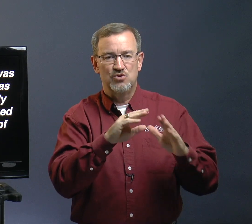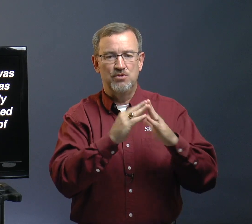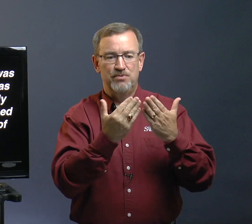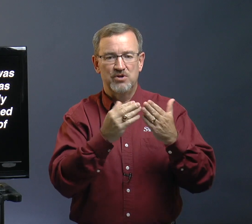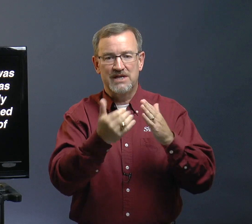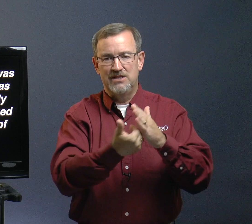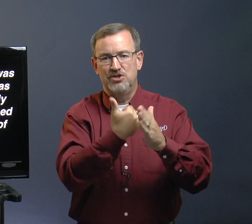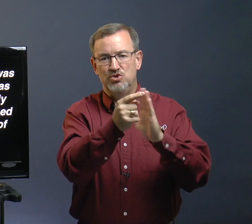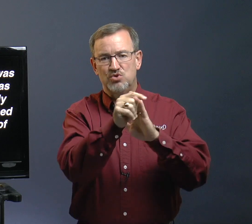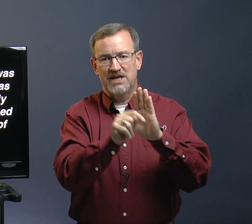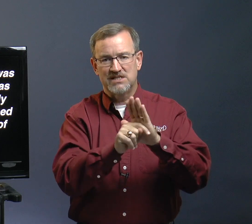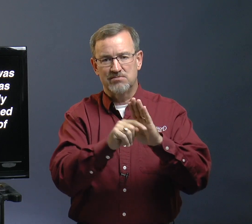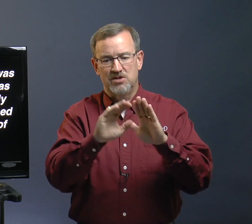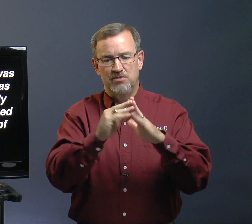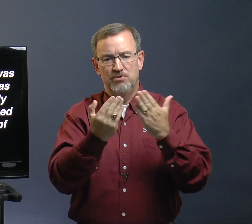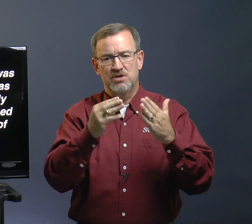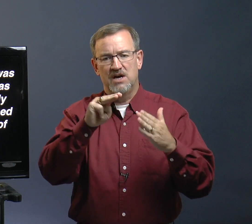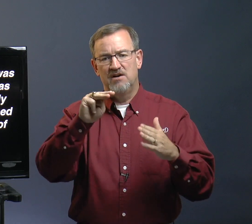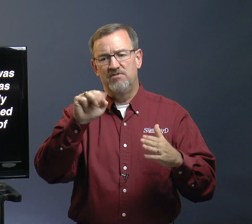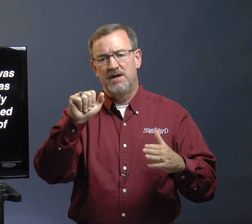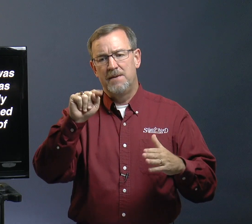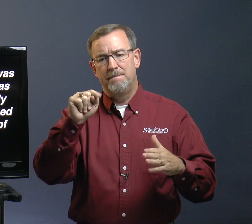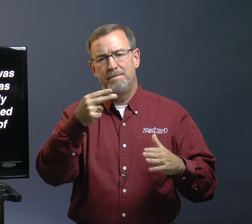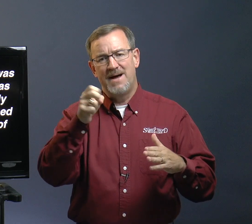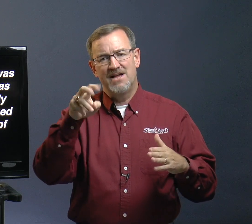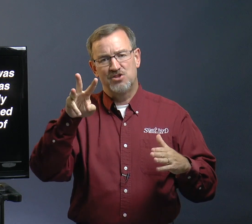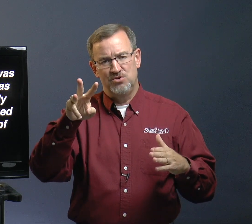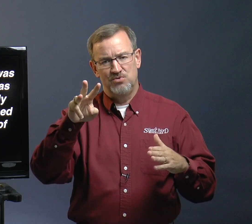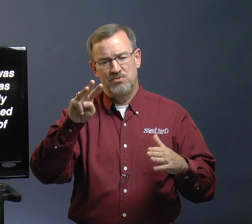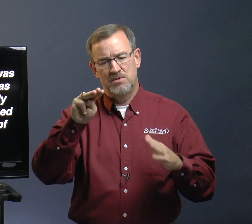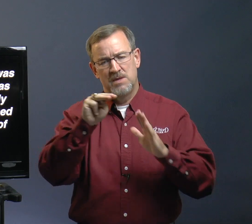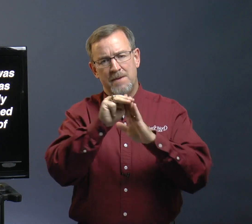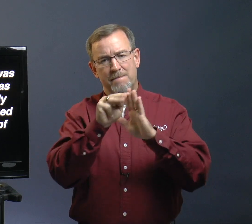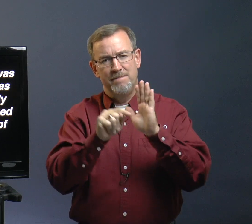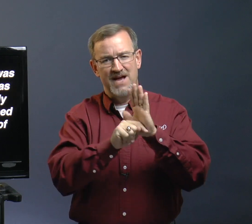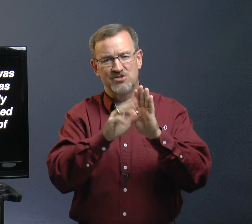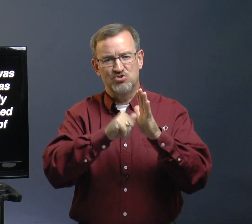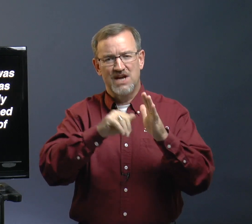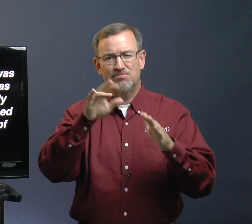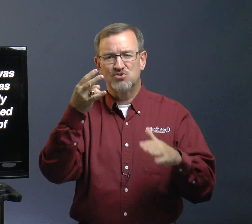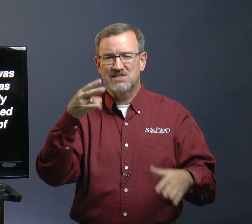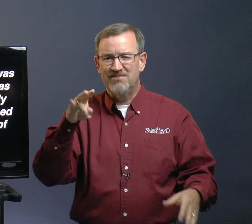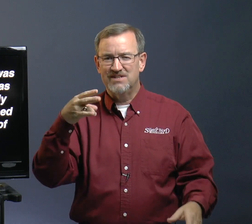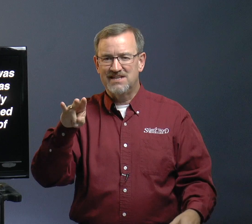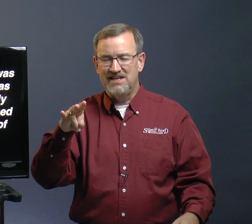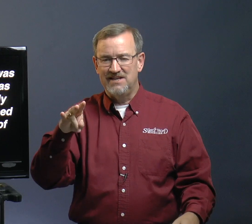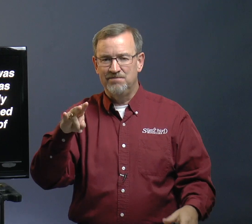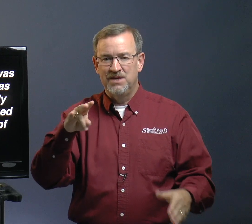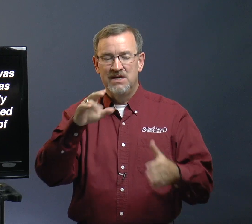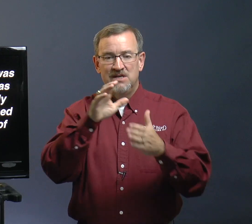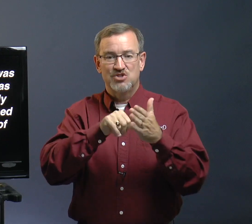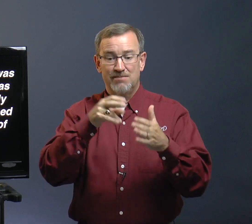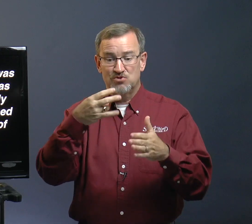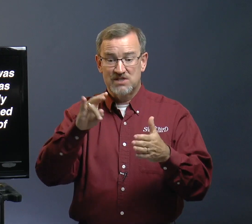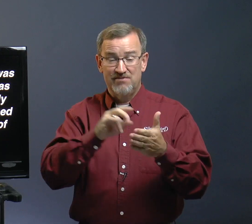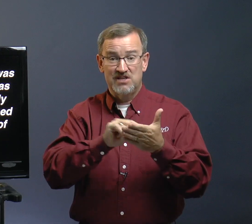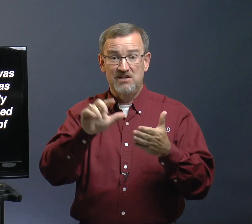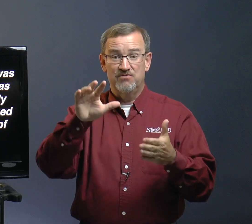the book in the New Testament, the book of Matthew. Matthew chapter 17. Chapter 17,